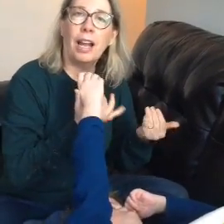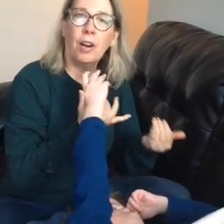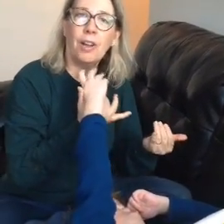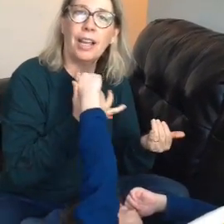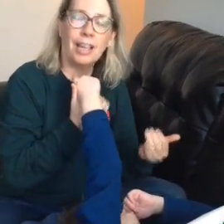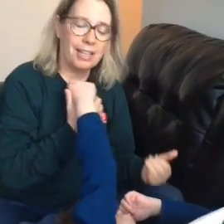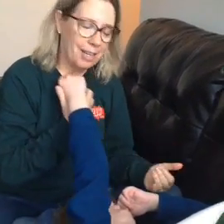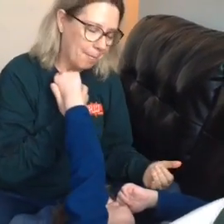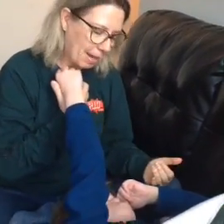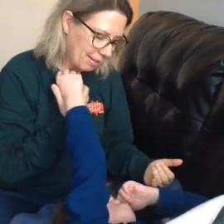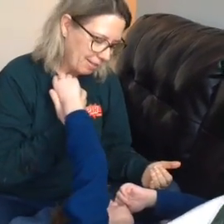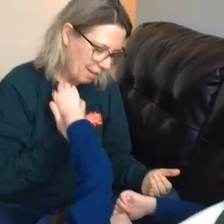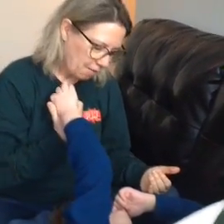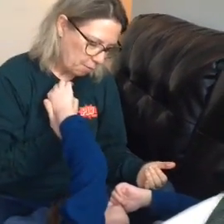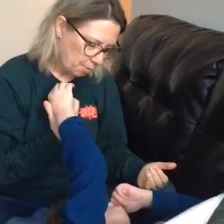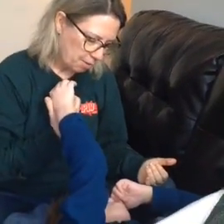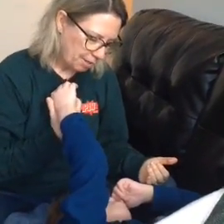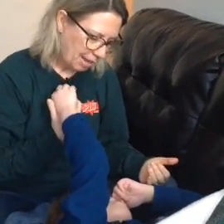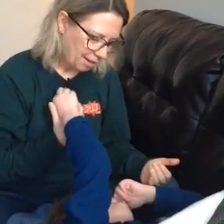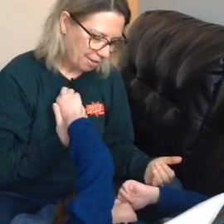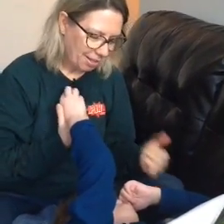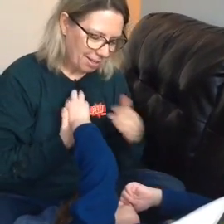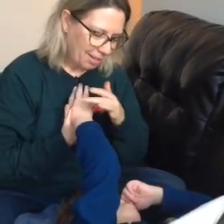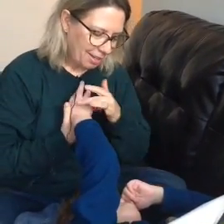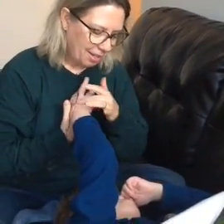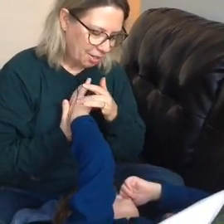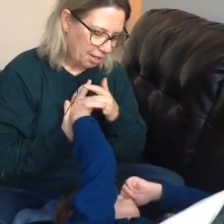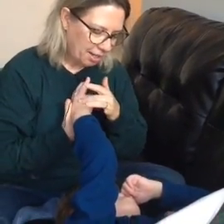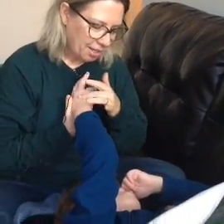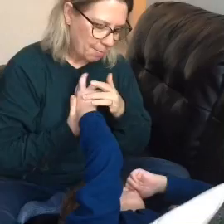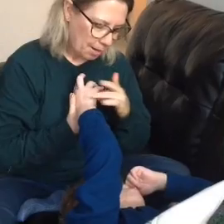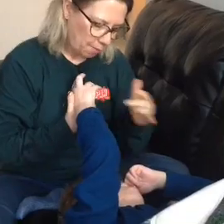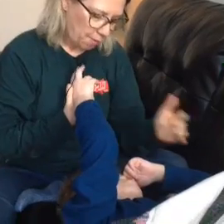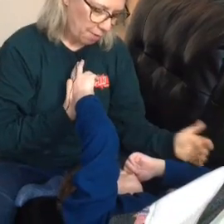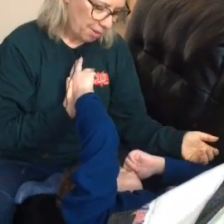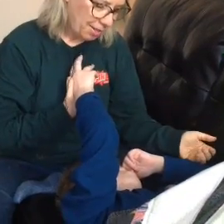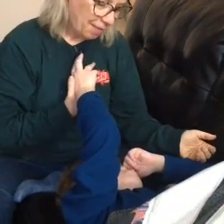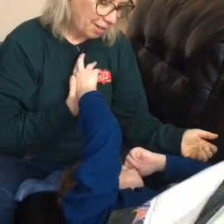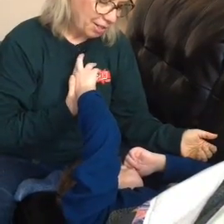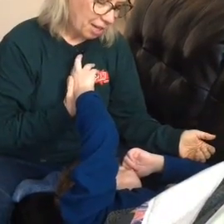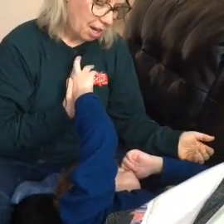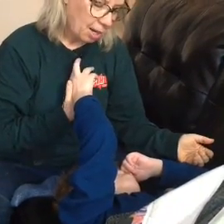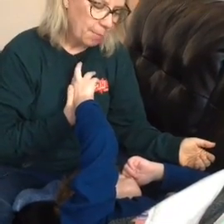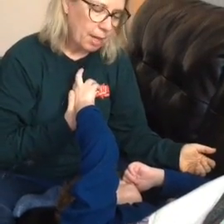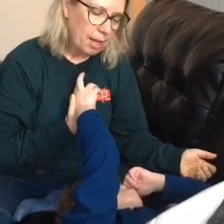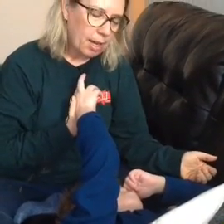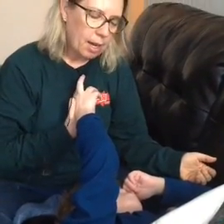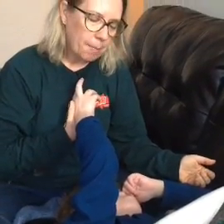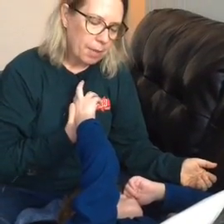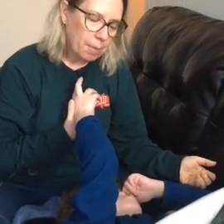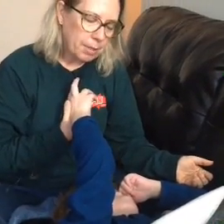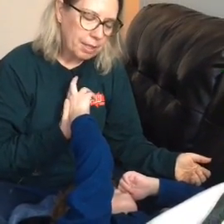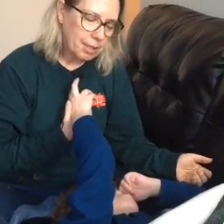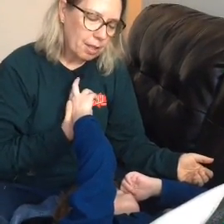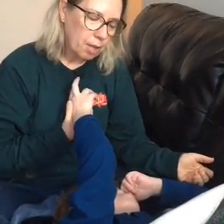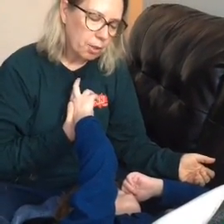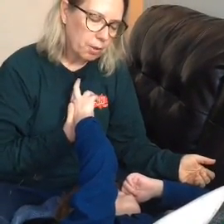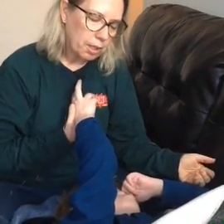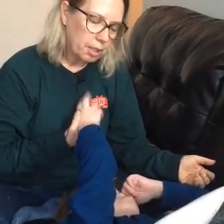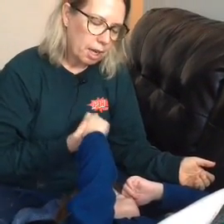now, and Max is comfortable. He's actually touching the microphone. He's having a good time. But this is also a good